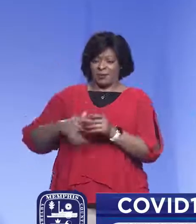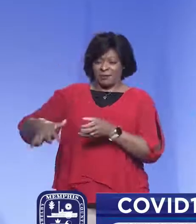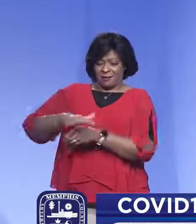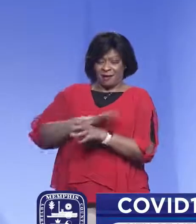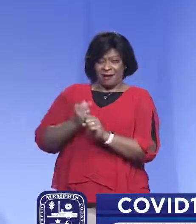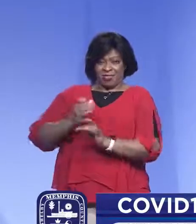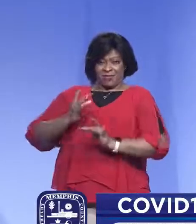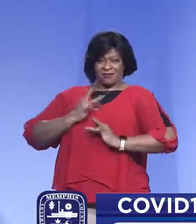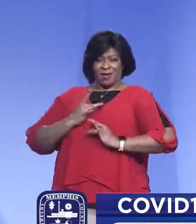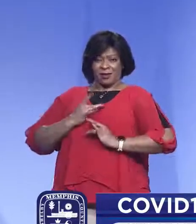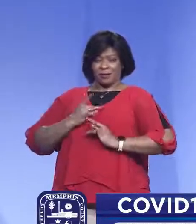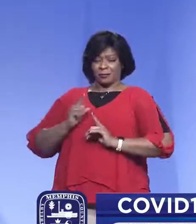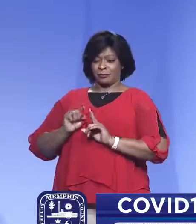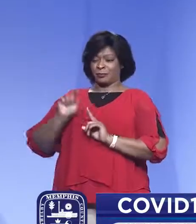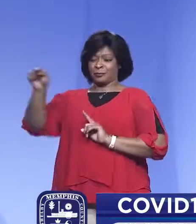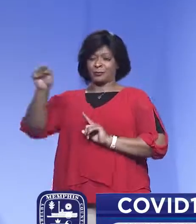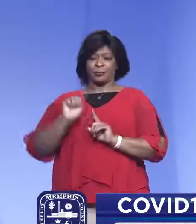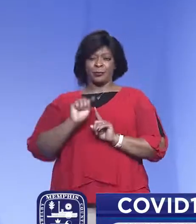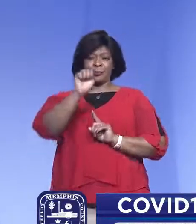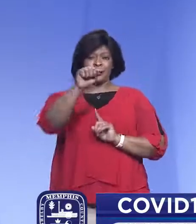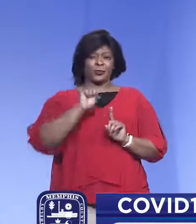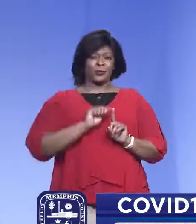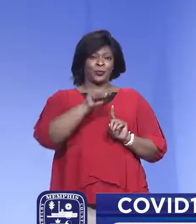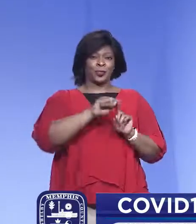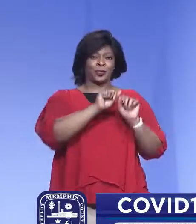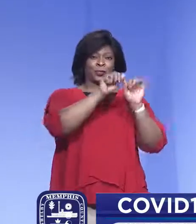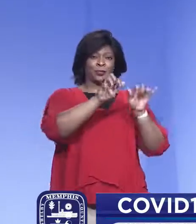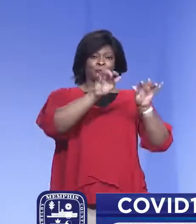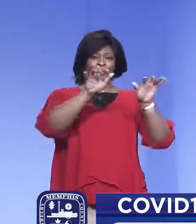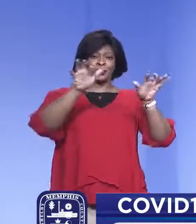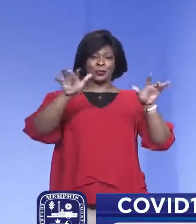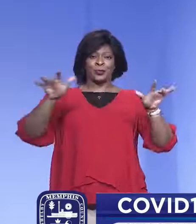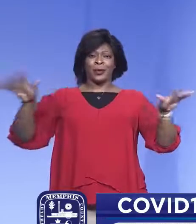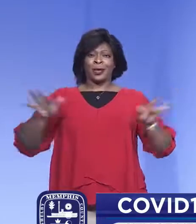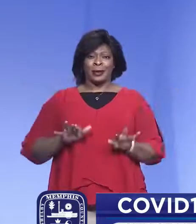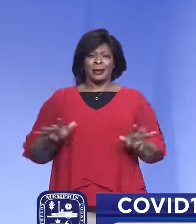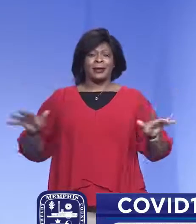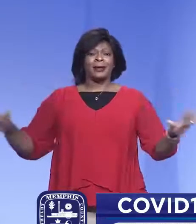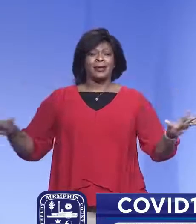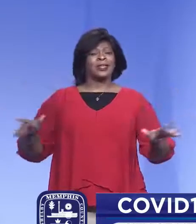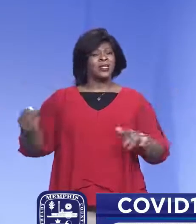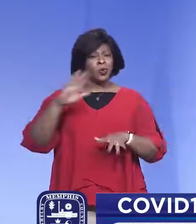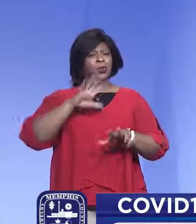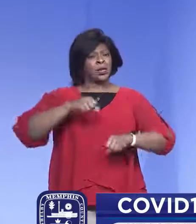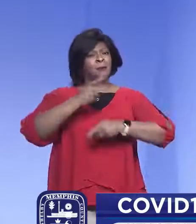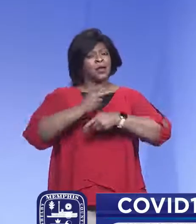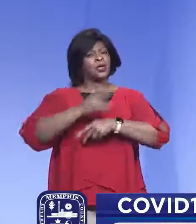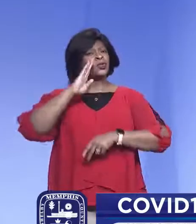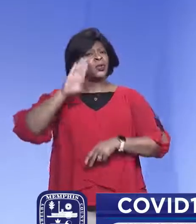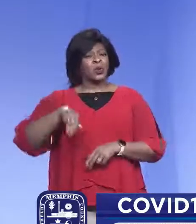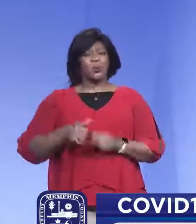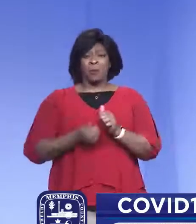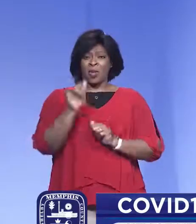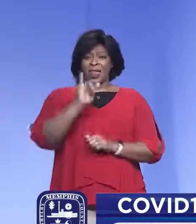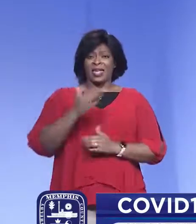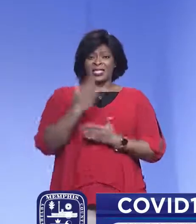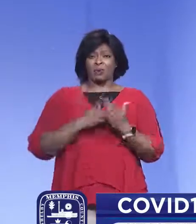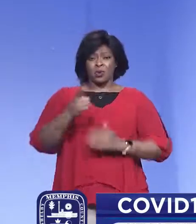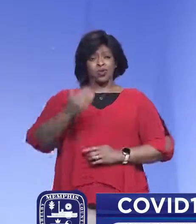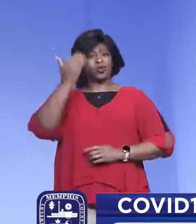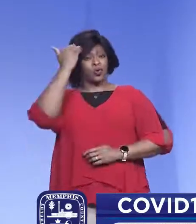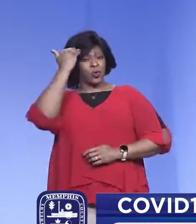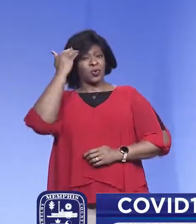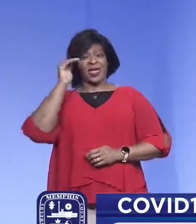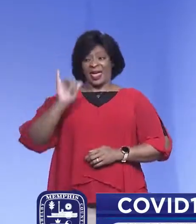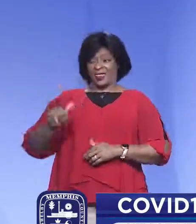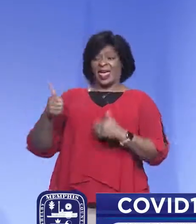out into the county and the region, I think everyone would take precautions, because you know that likely there was somebody you know that